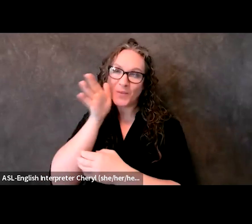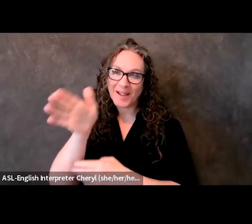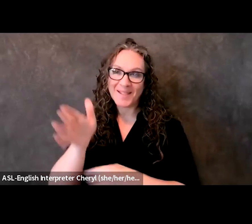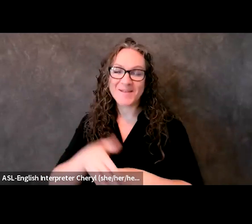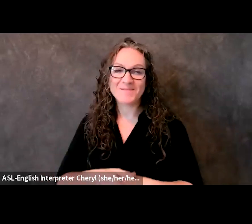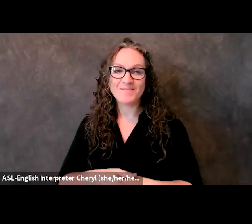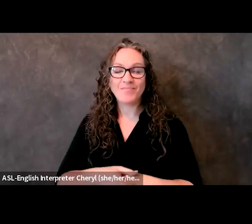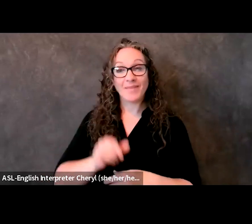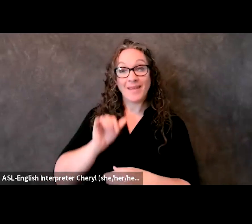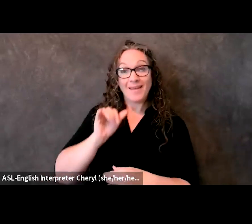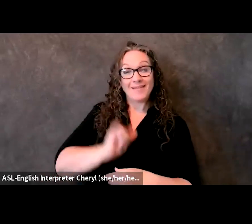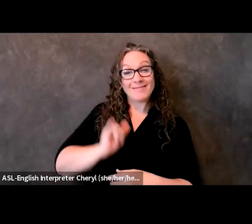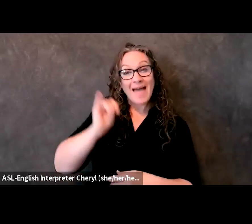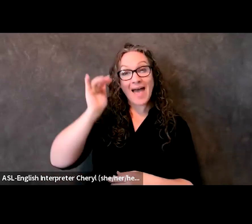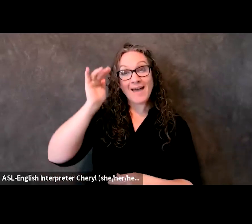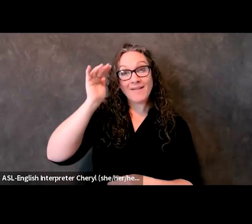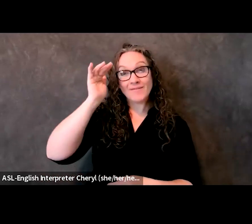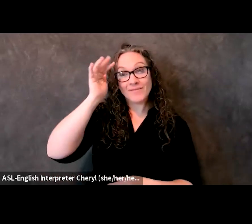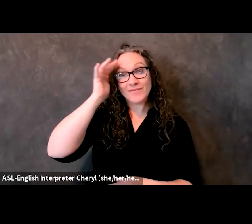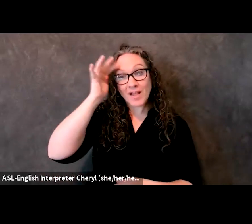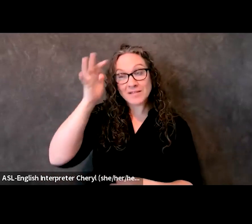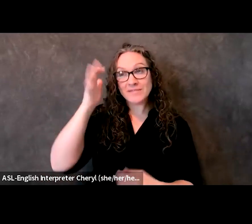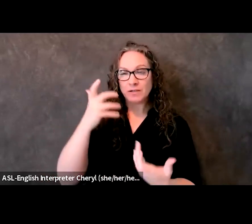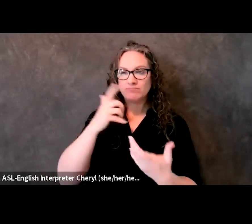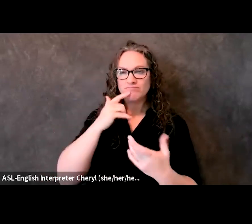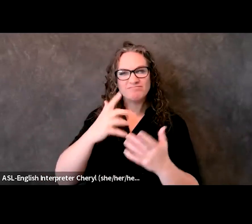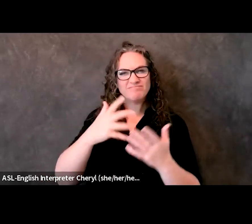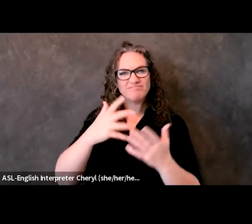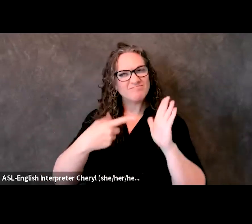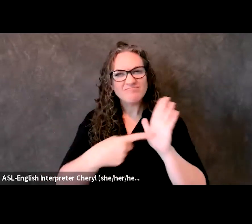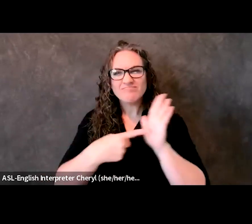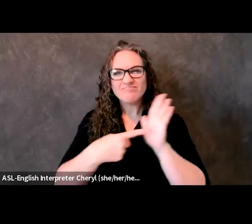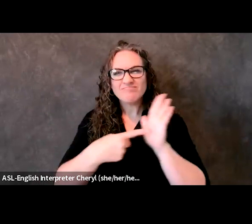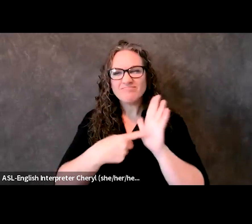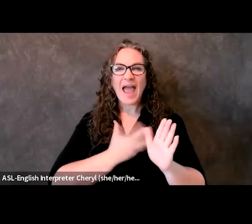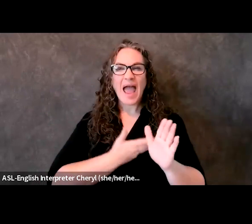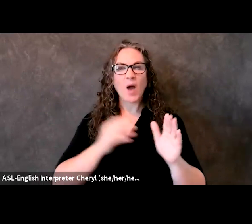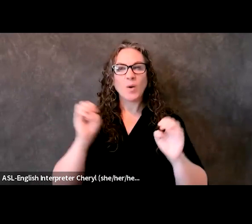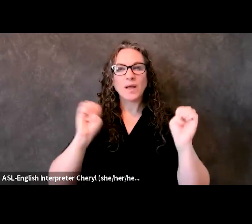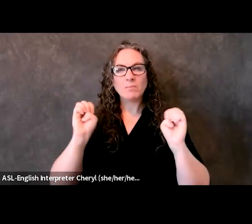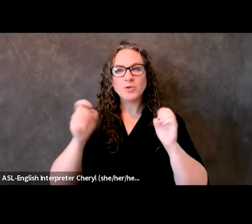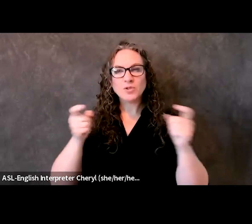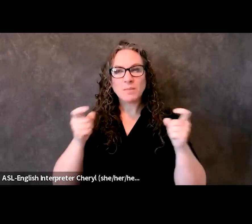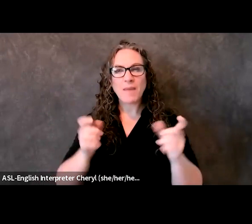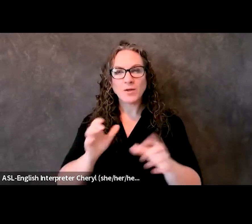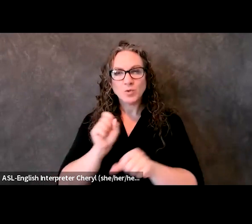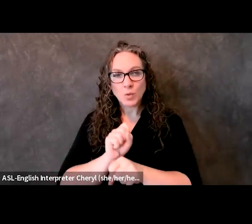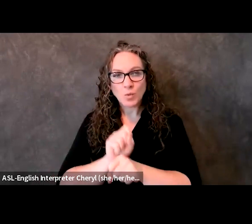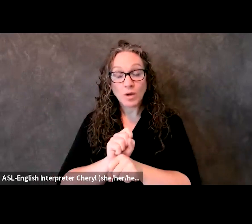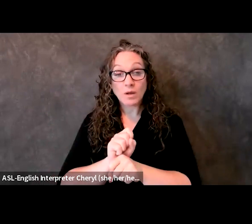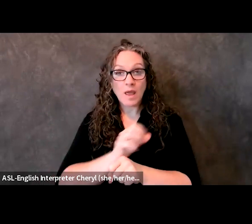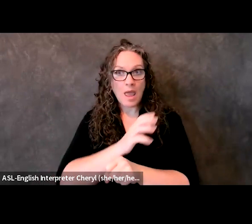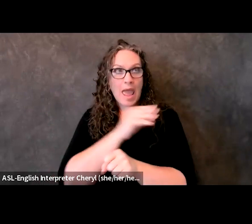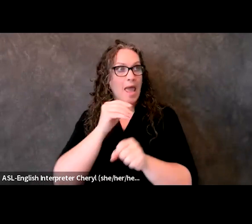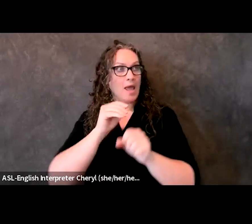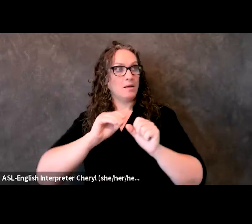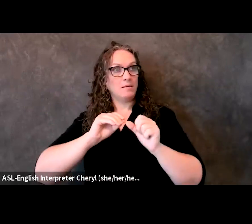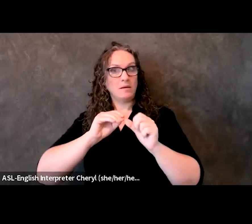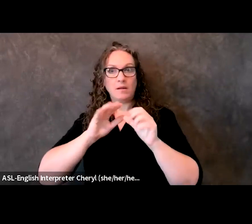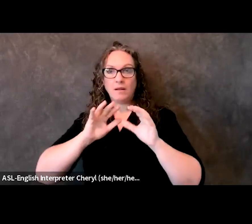philosophy captures the work that we do as emergency managers and the collective work that all of you folks